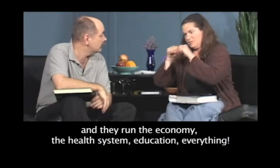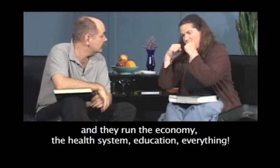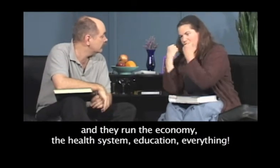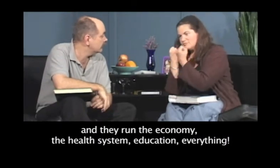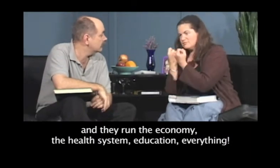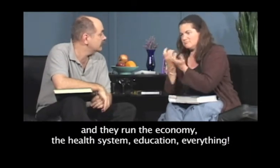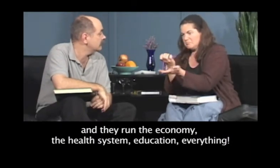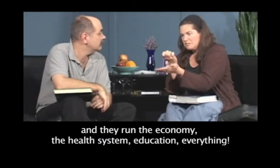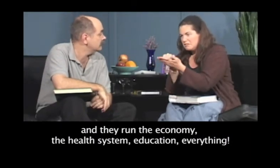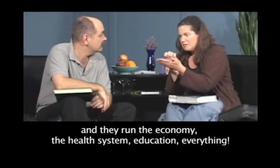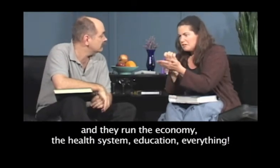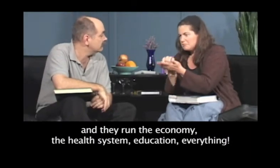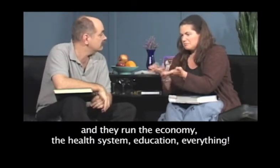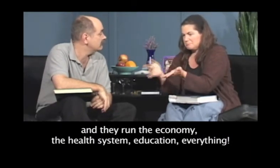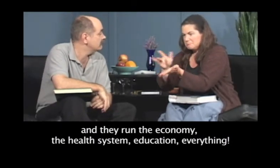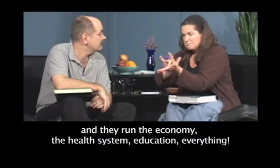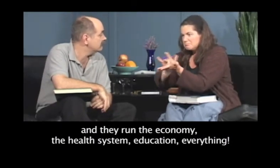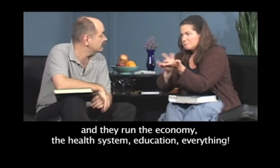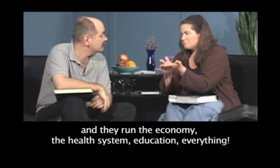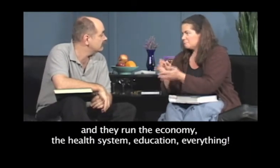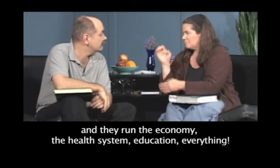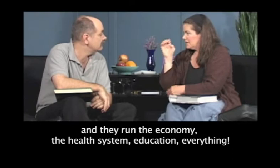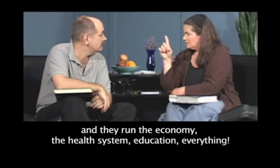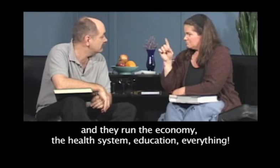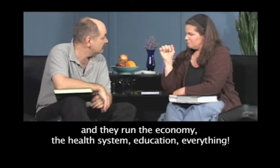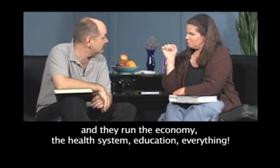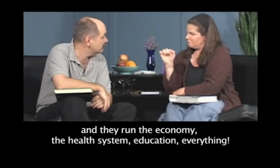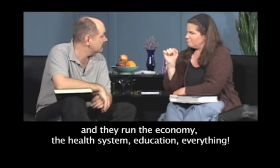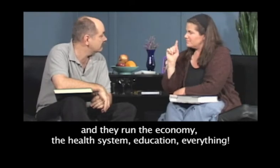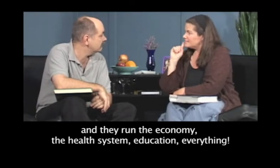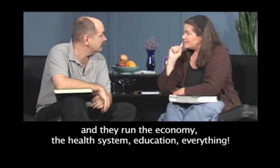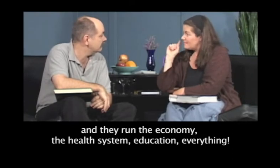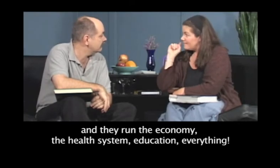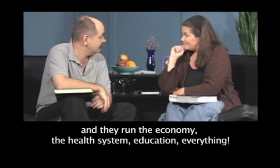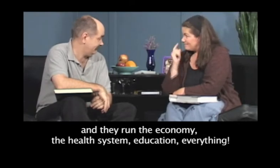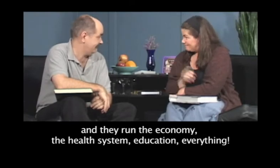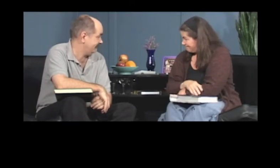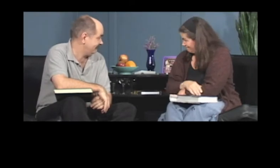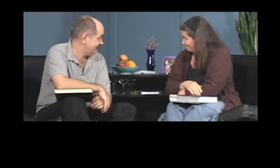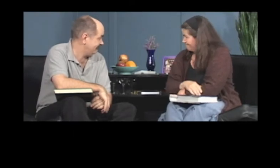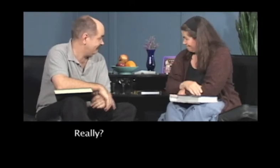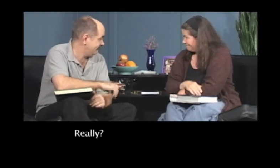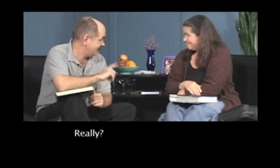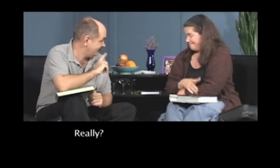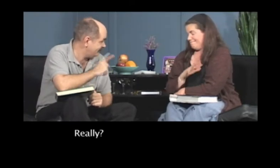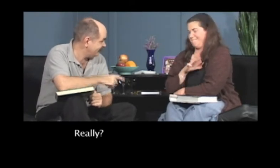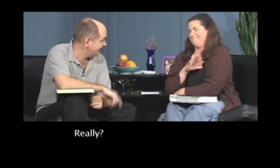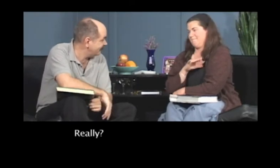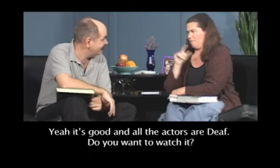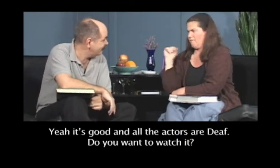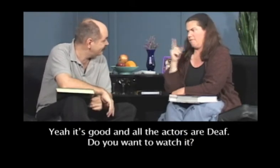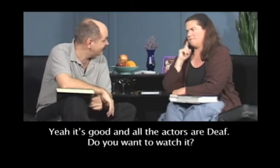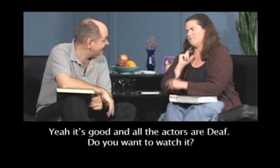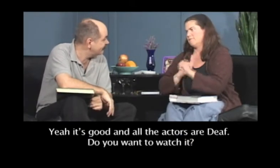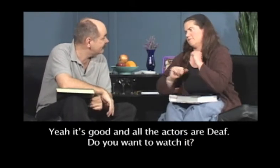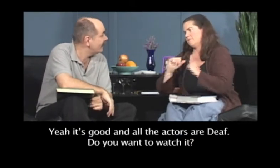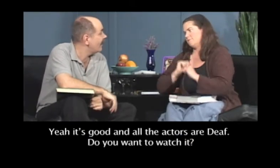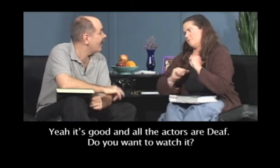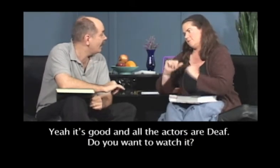run the economy, the health system, education, everything. Really? Yeah, it's good. And all